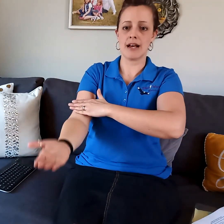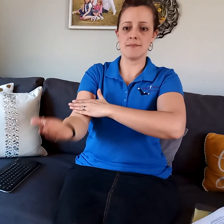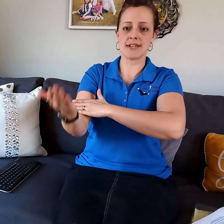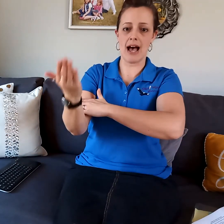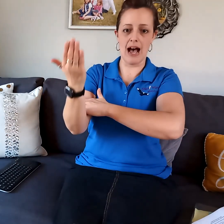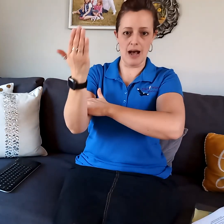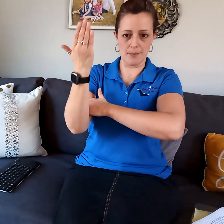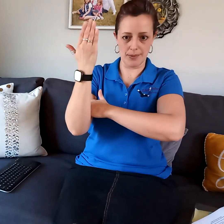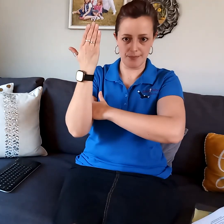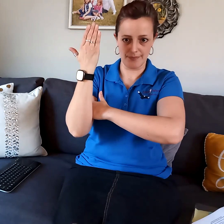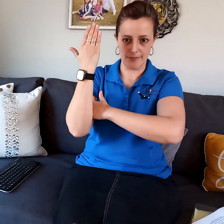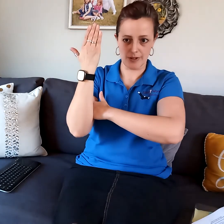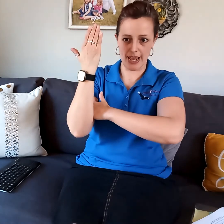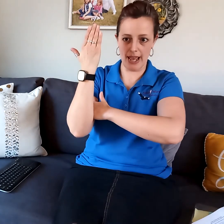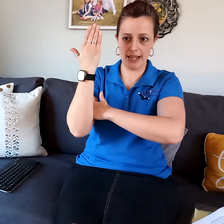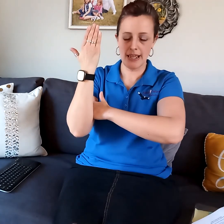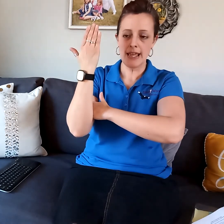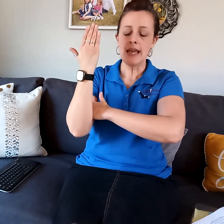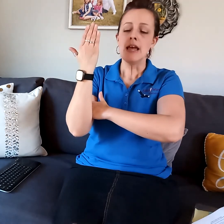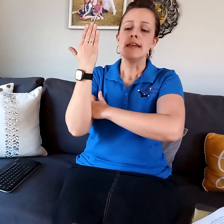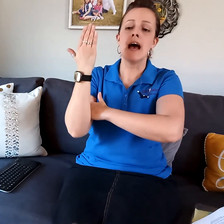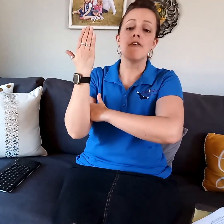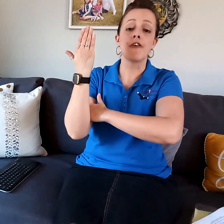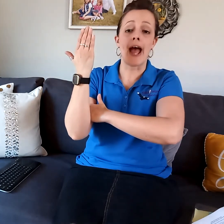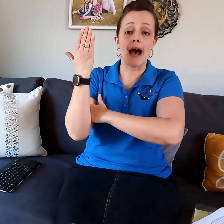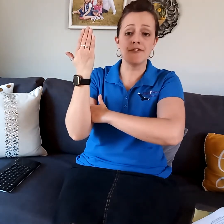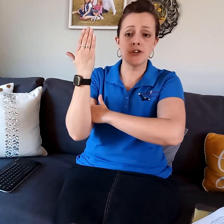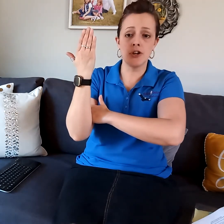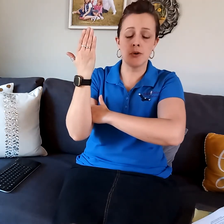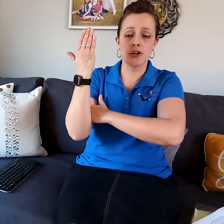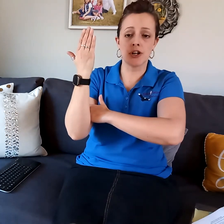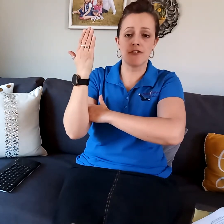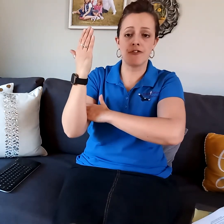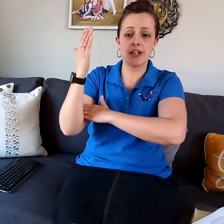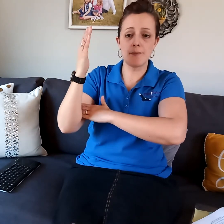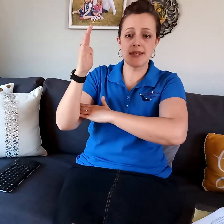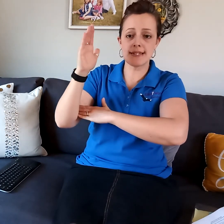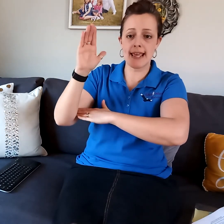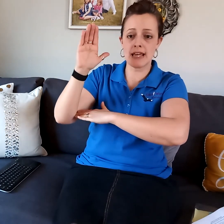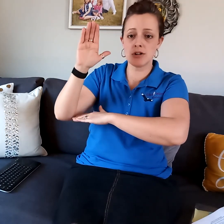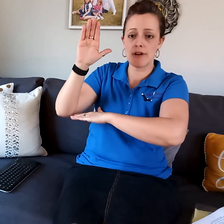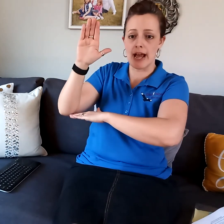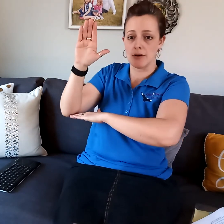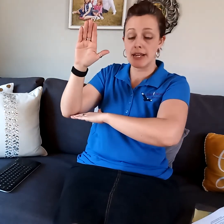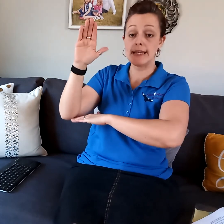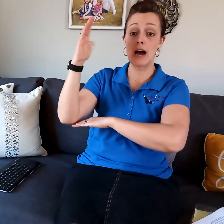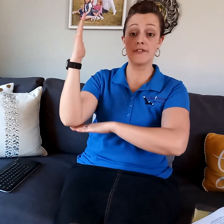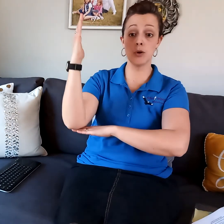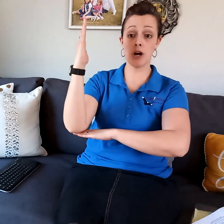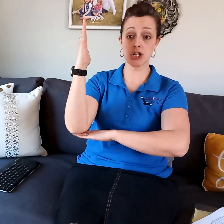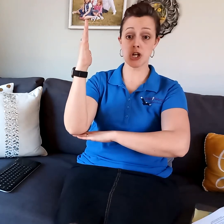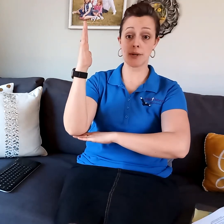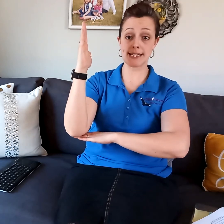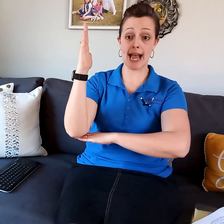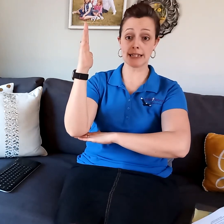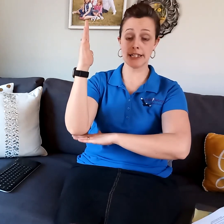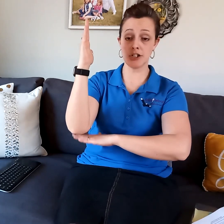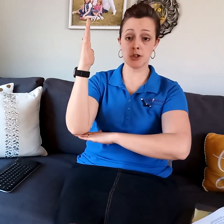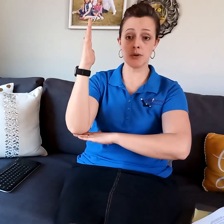comes up, okay? Now, for afternoon, you're going to flip this hand around. Now, if you want to show exactly noon, all